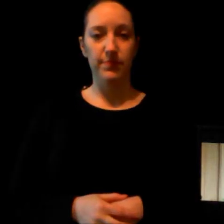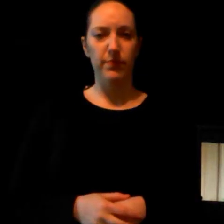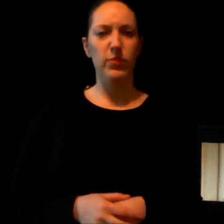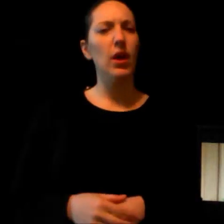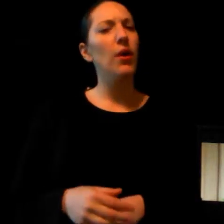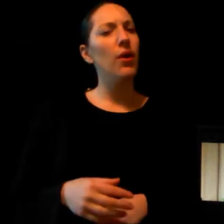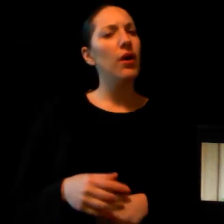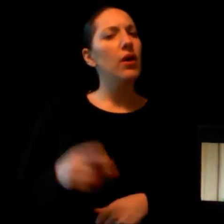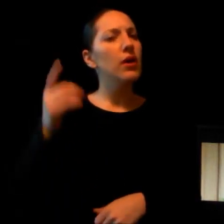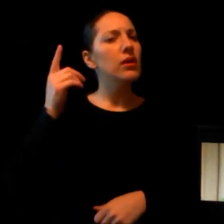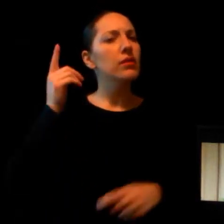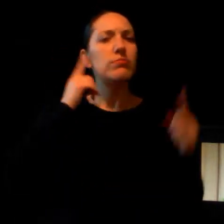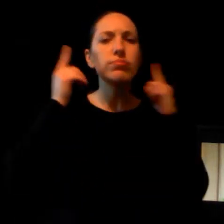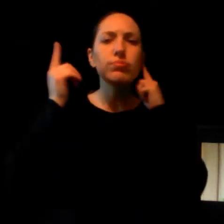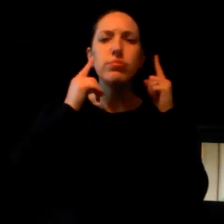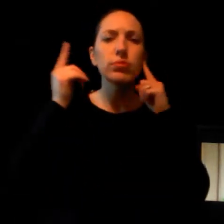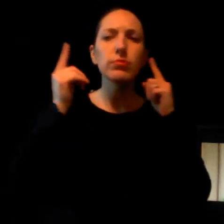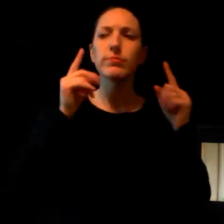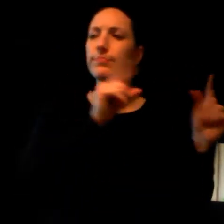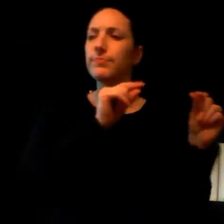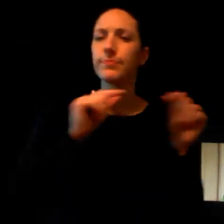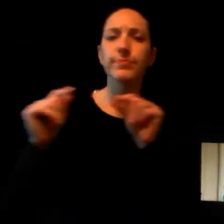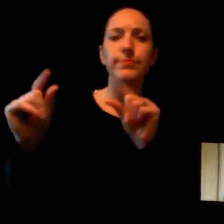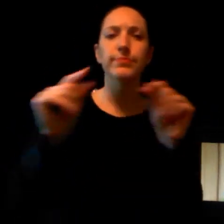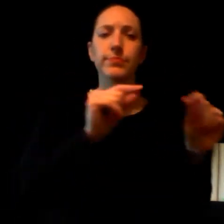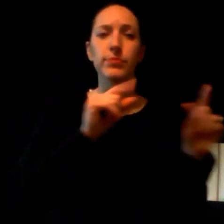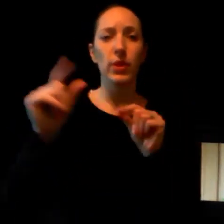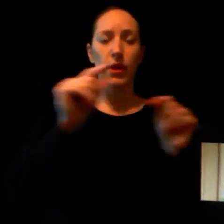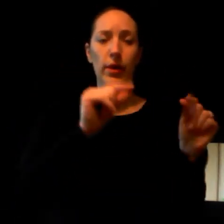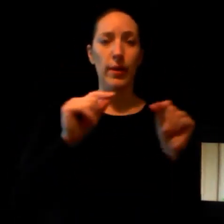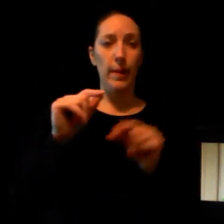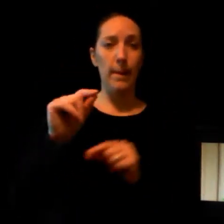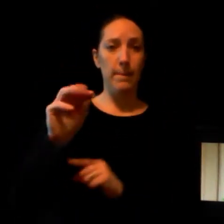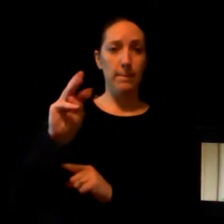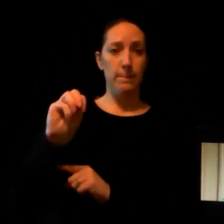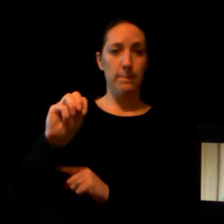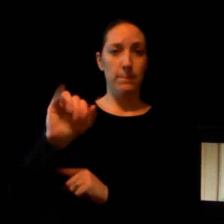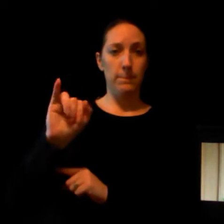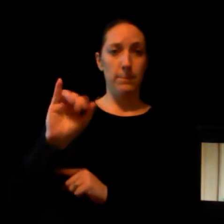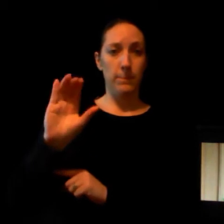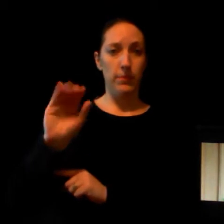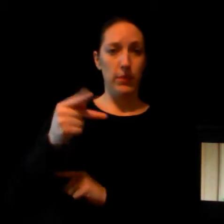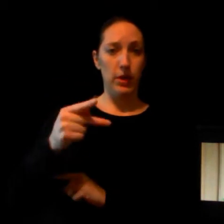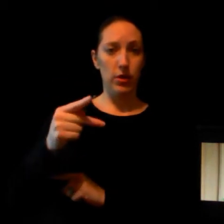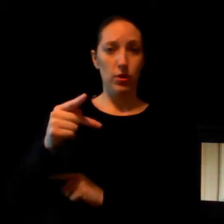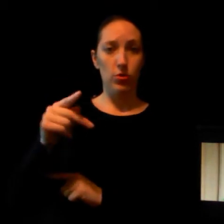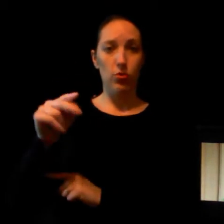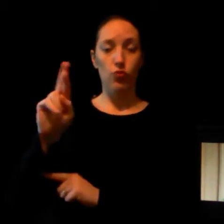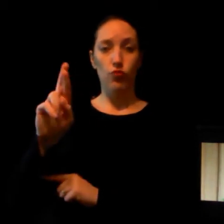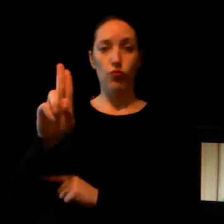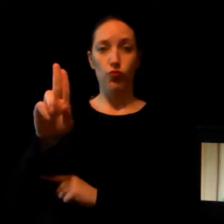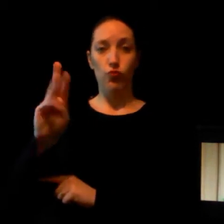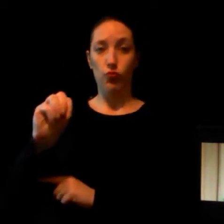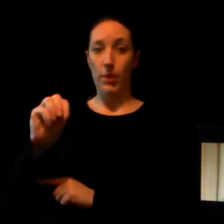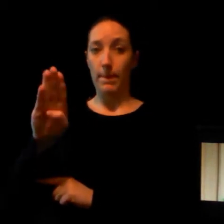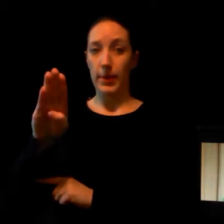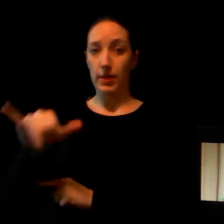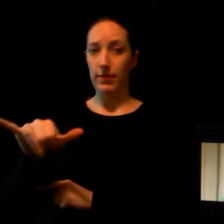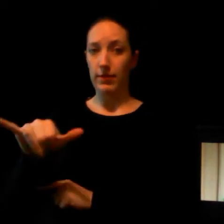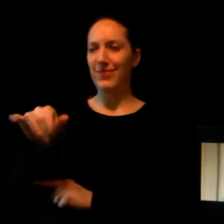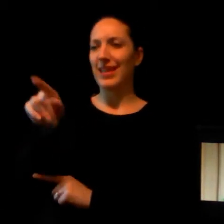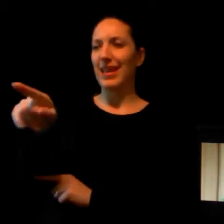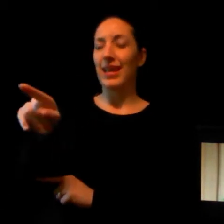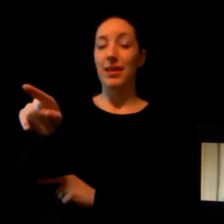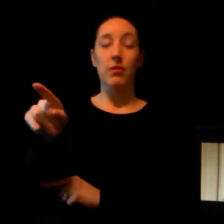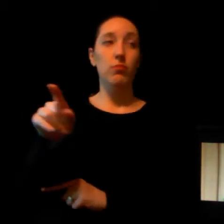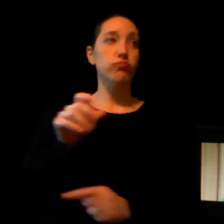that I think could really hurt Mitt Romney. I heard he passed universal health care when he was governor of Massachusetts.